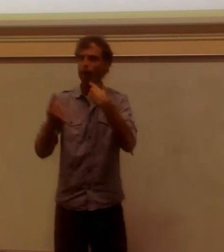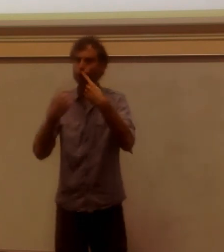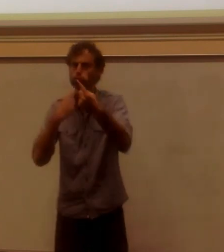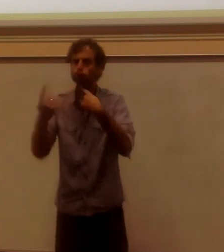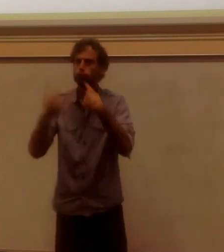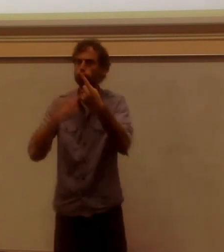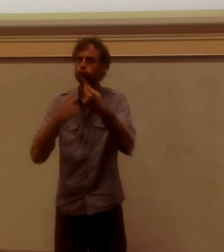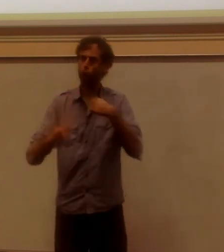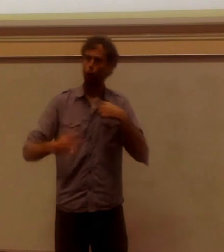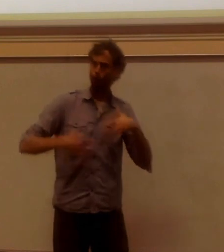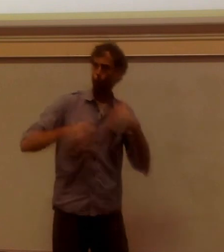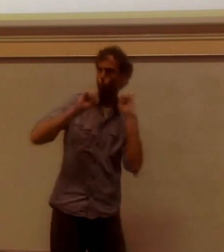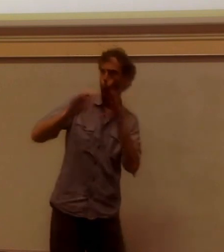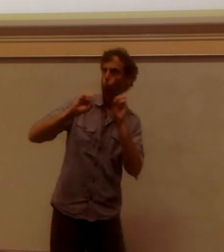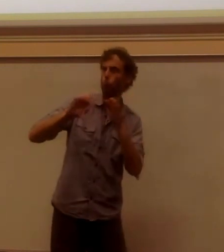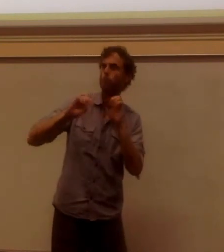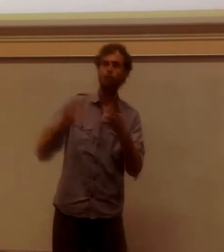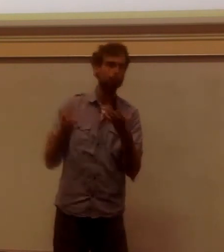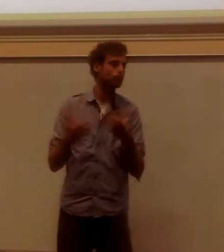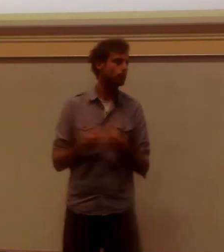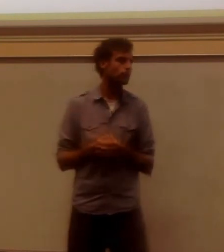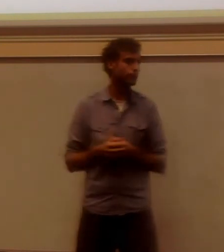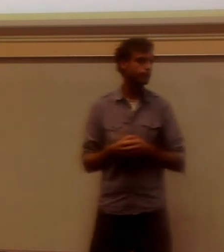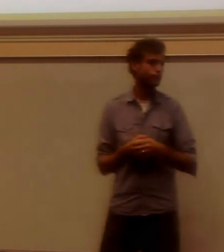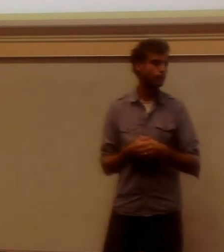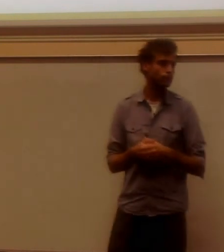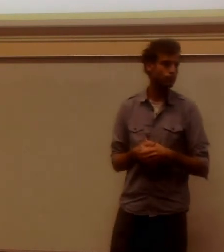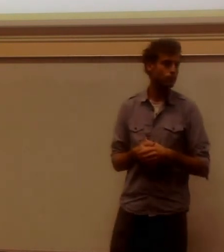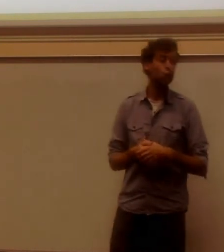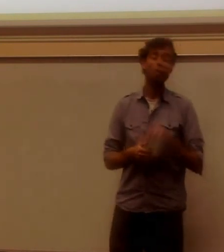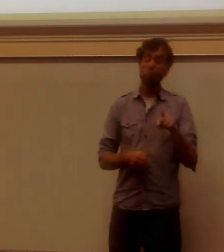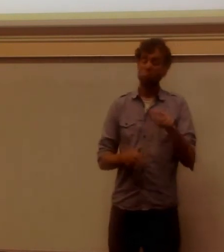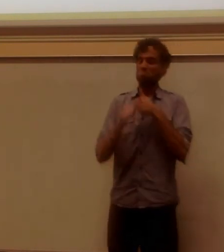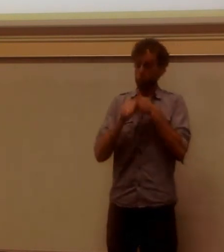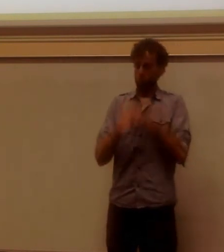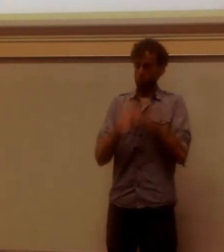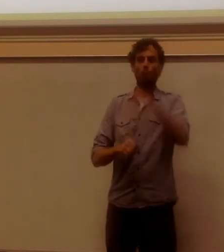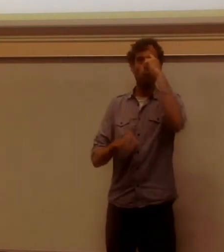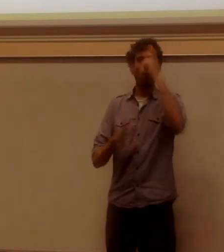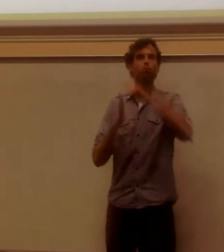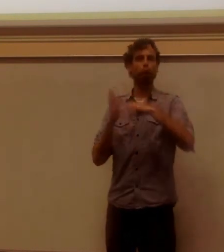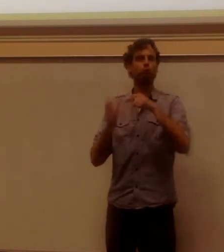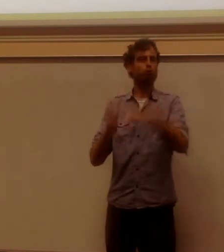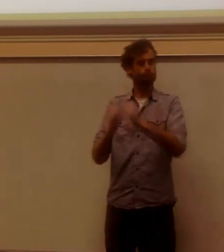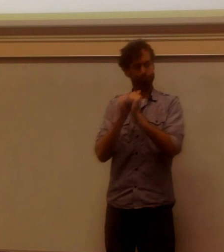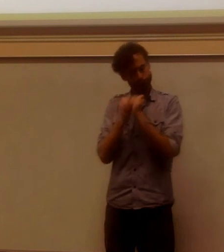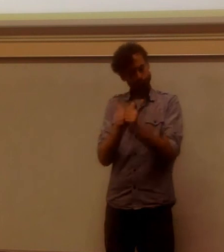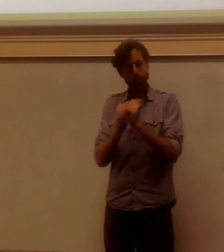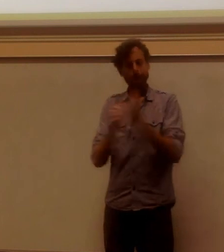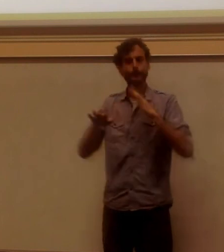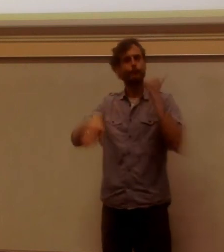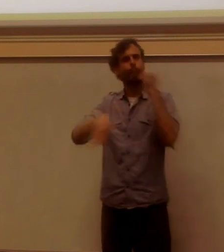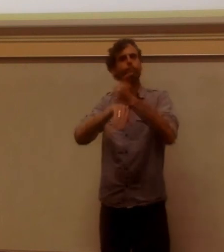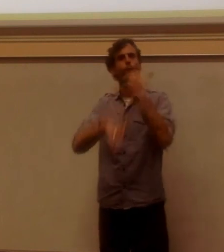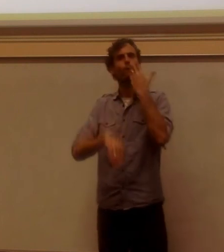institutions, that's why there's a lack of political participation. But with a service such as Insign, he felt that it would be